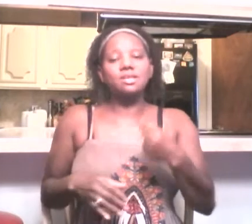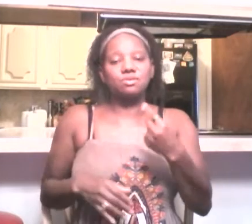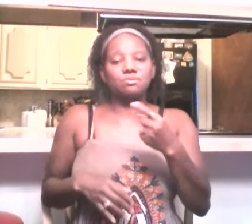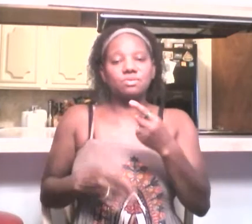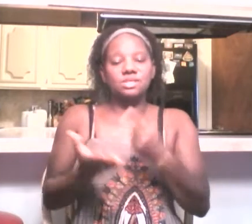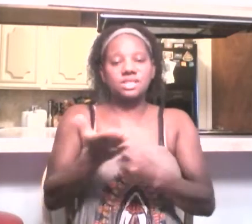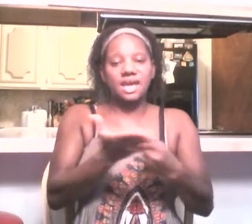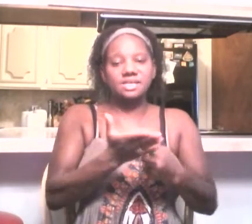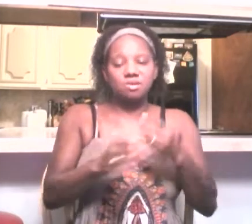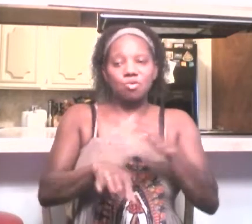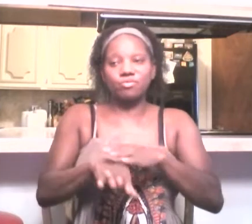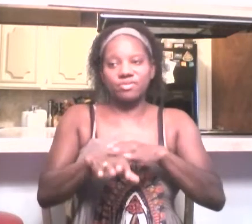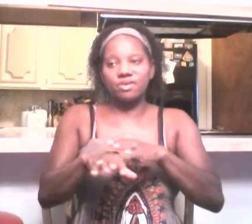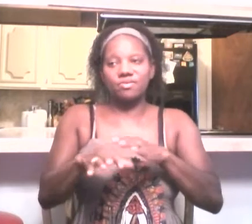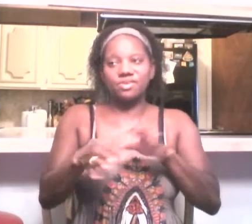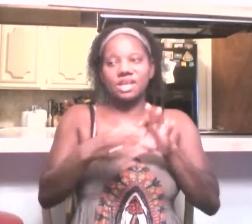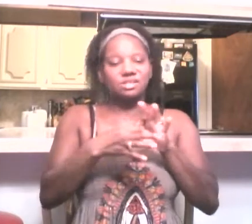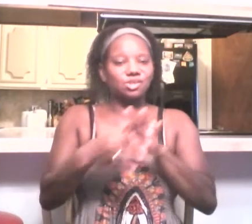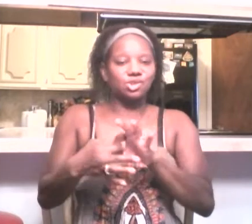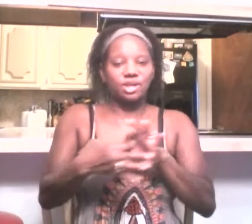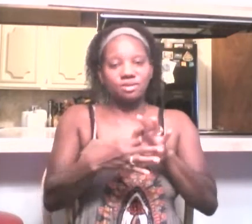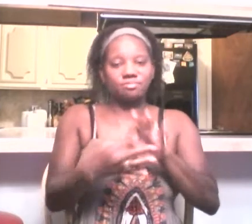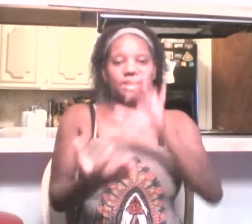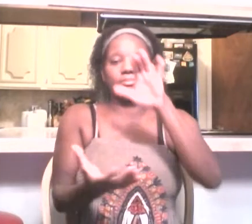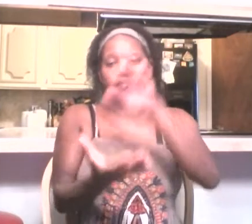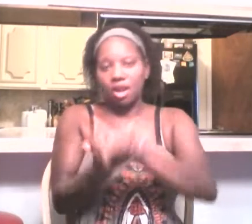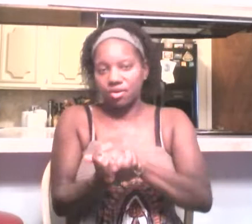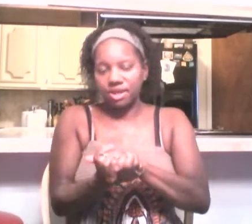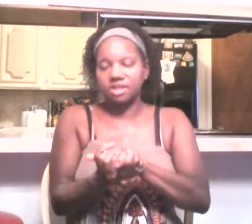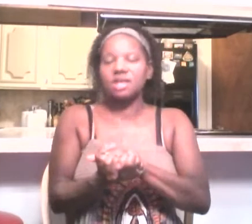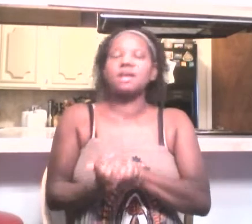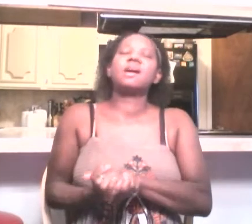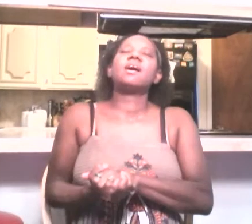to discuss over the relationship, being married,